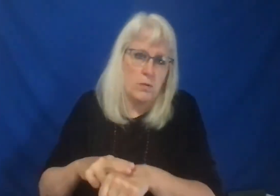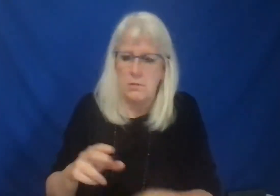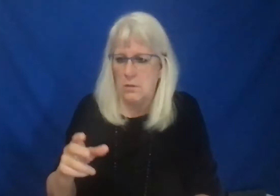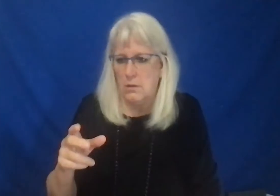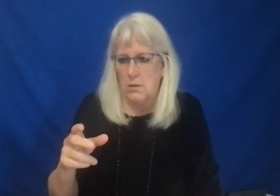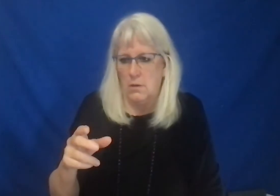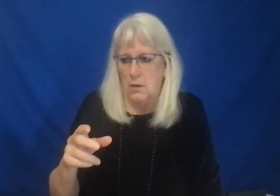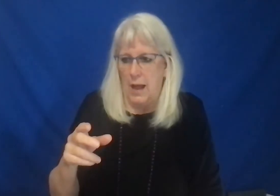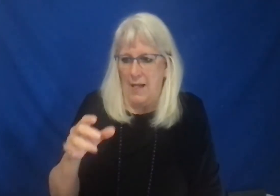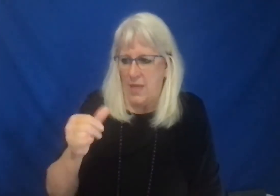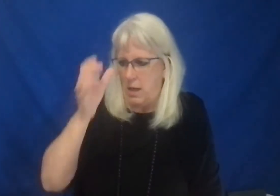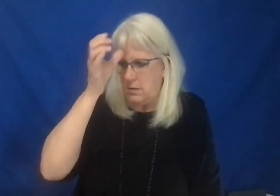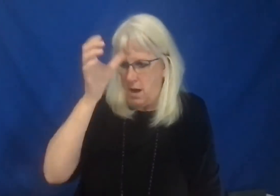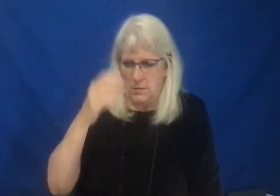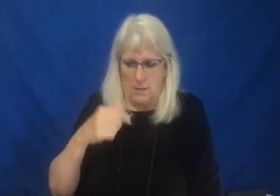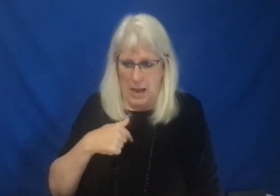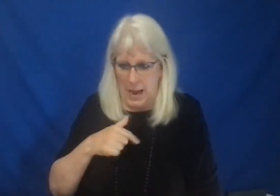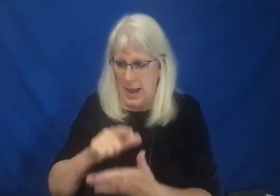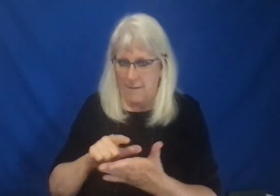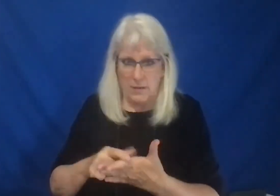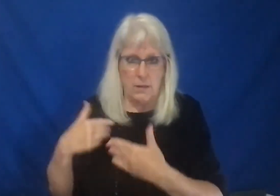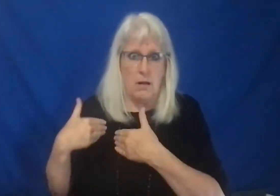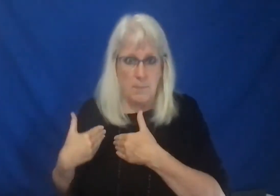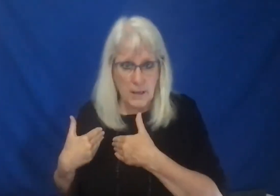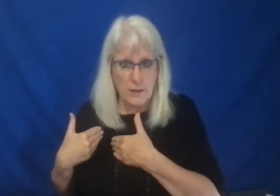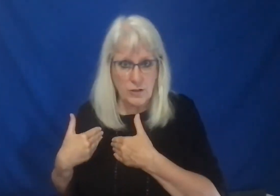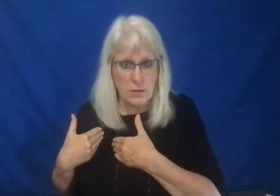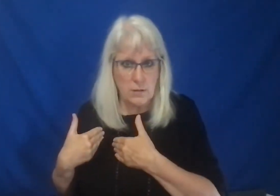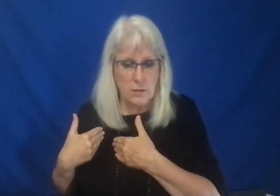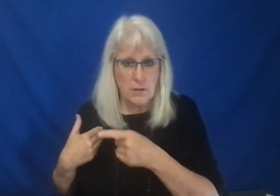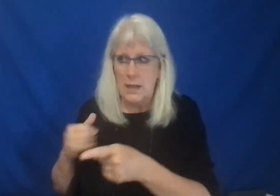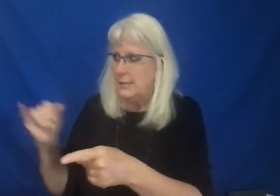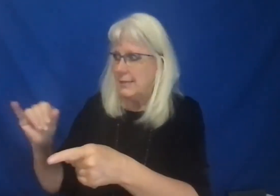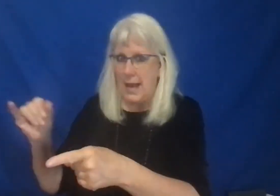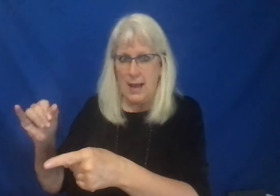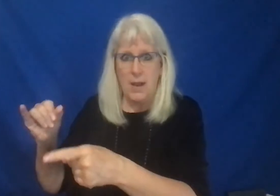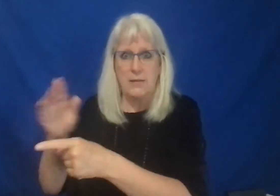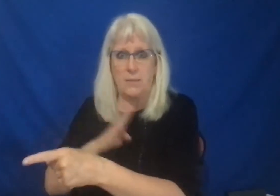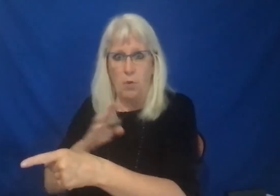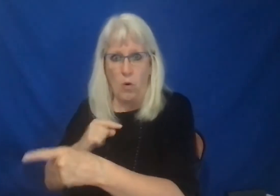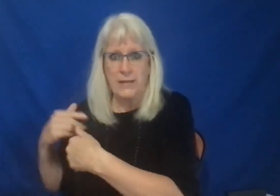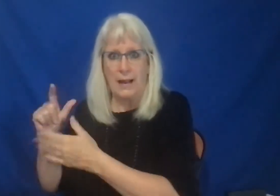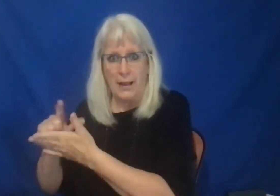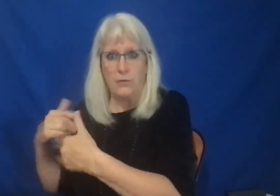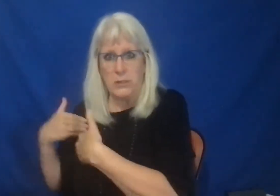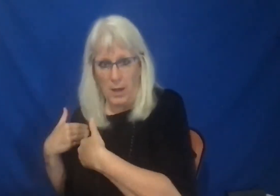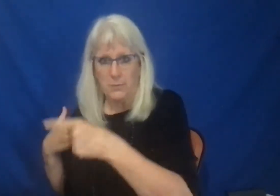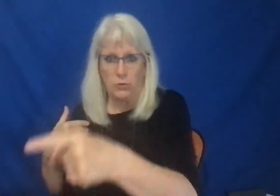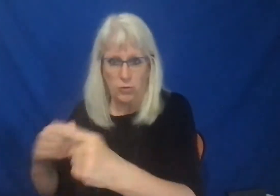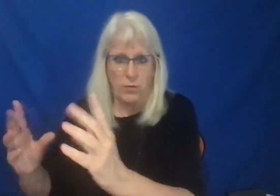that I had a legal obligation and I was legally responsible for her that gave me the backbone and